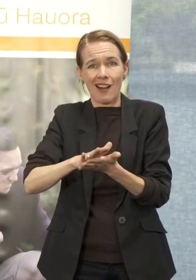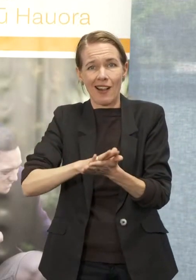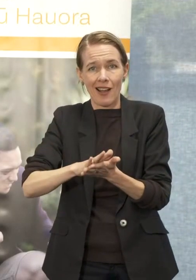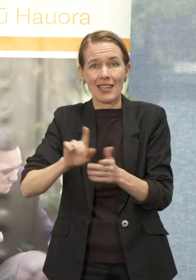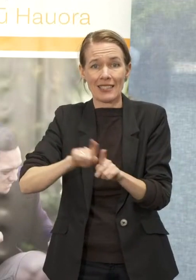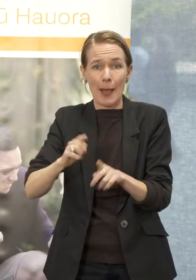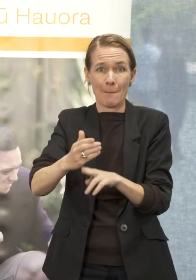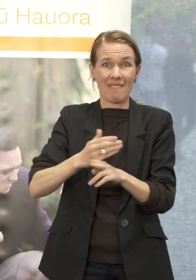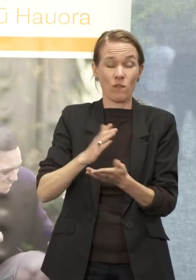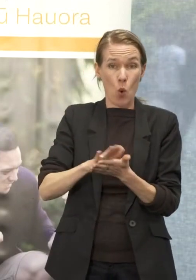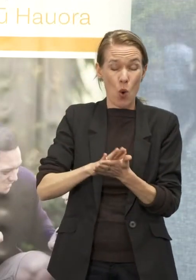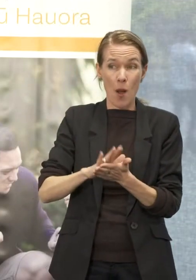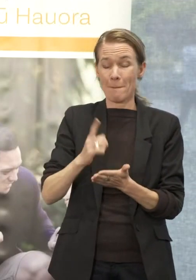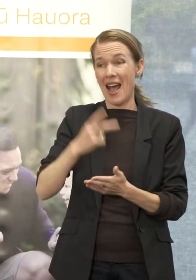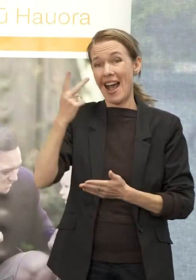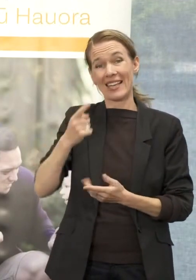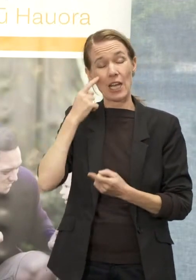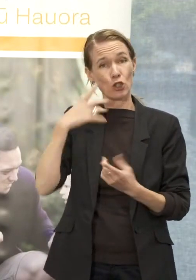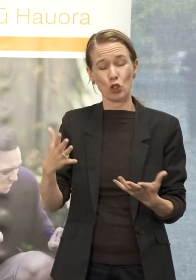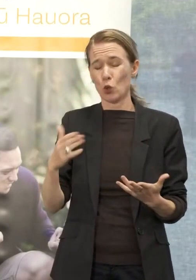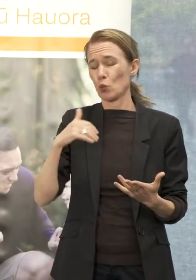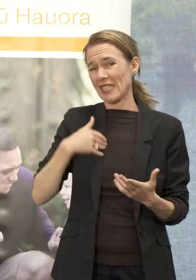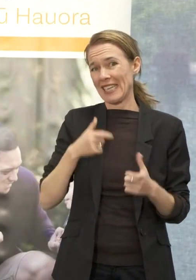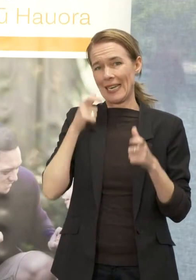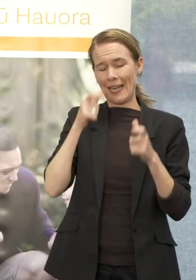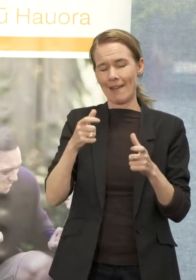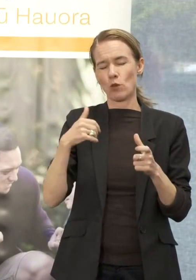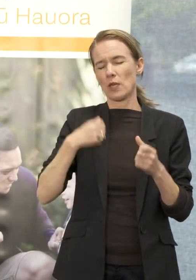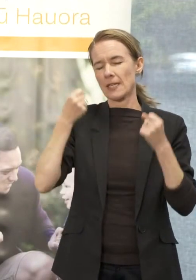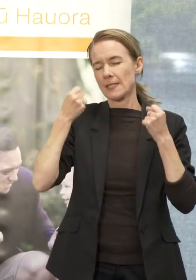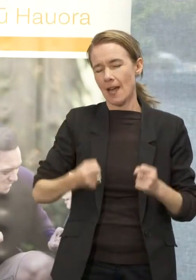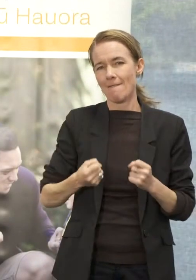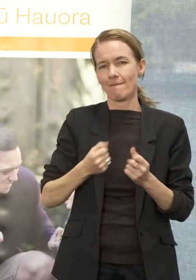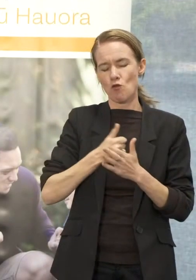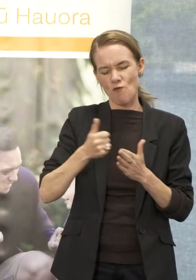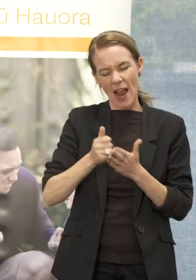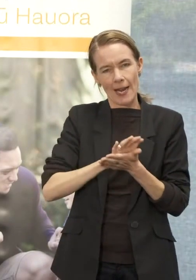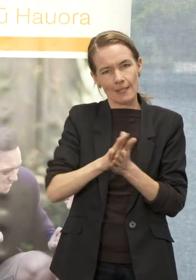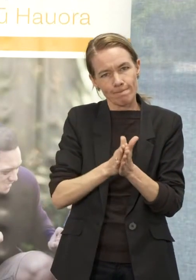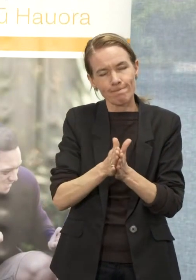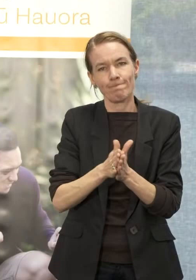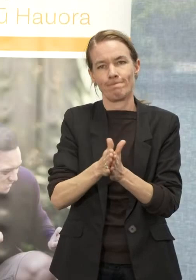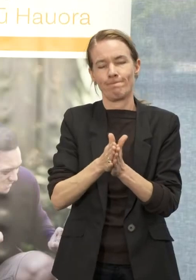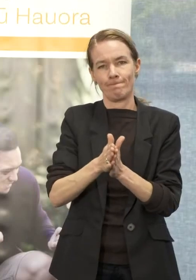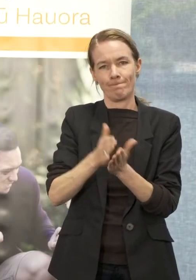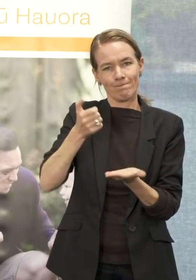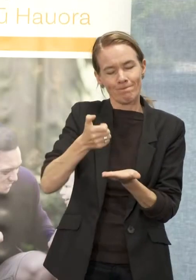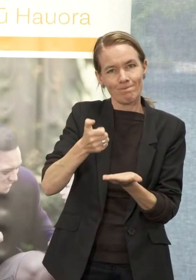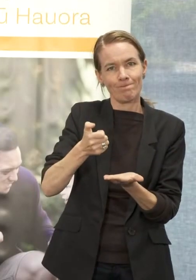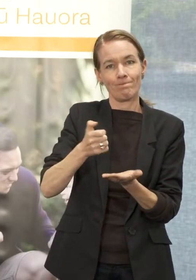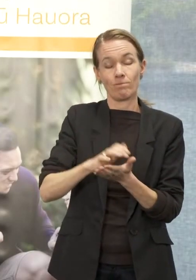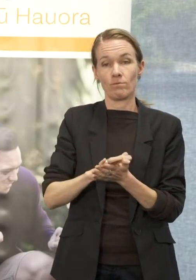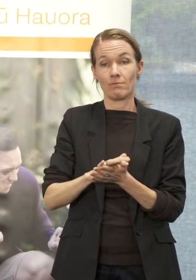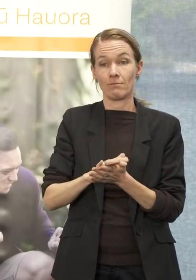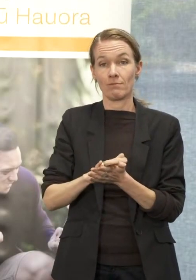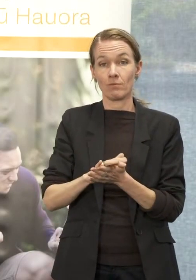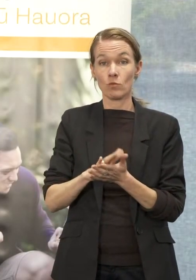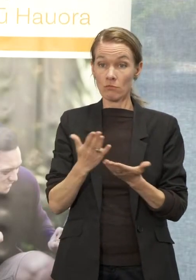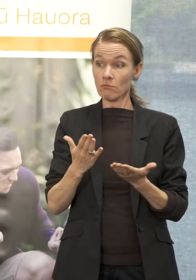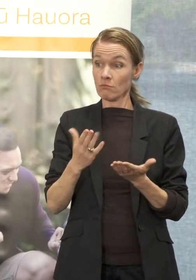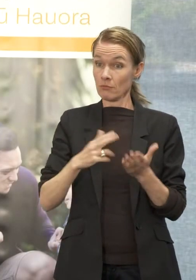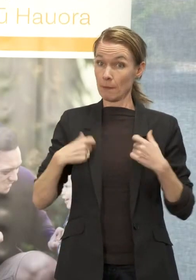to be completely vigilant at all times, but we do have very high standards already in place, and these sorts of